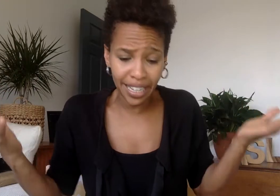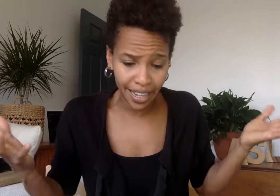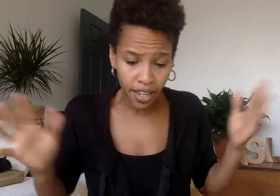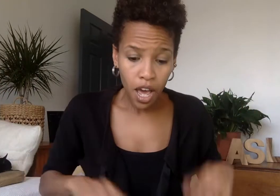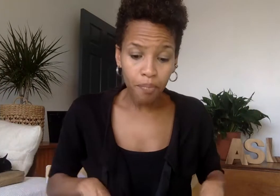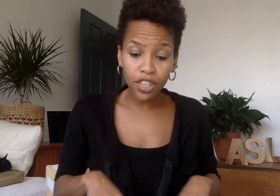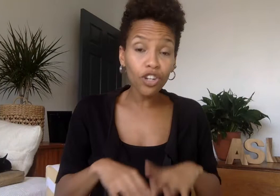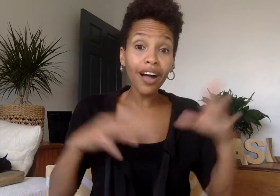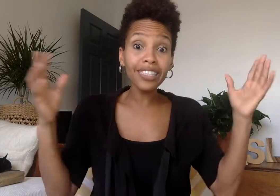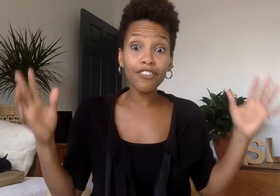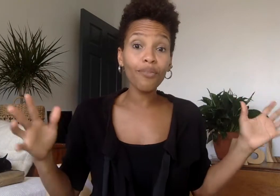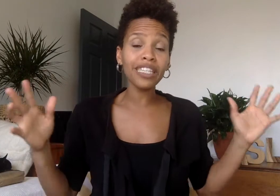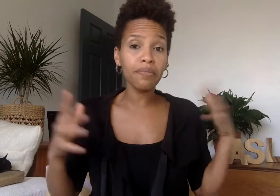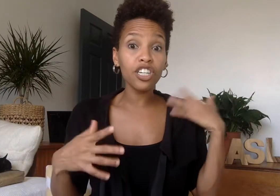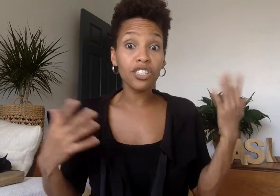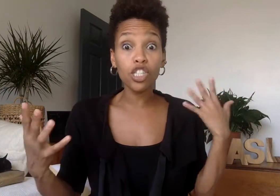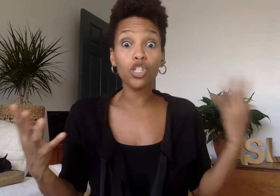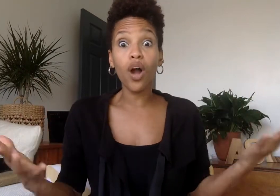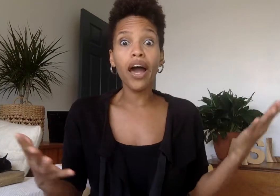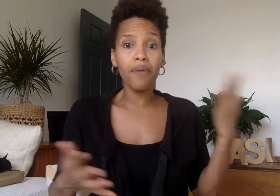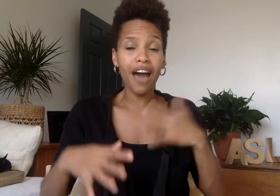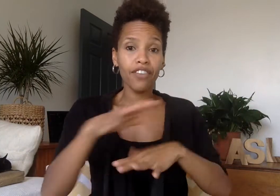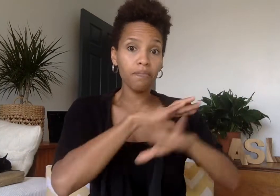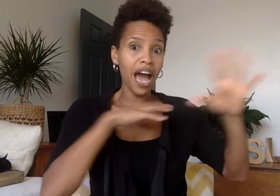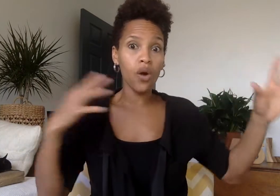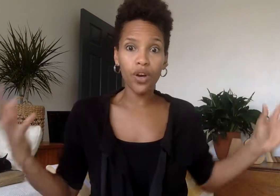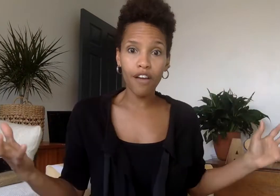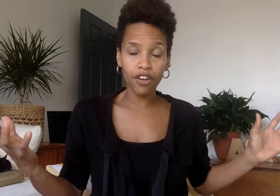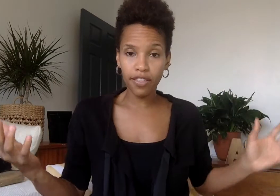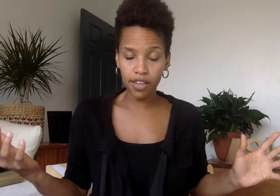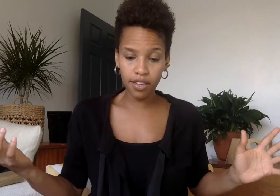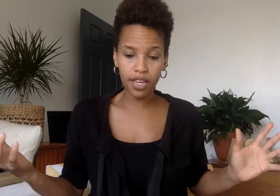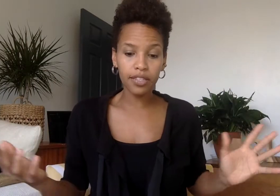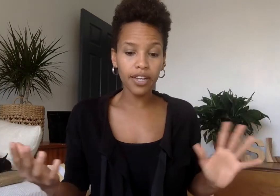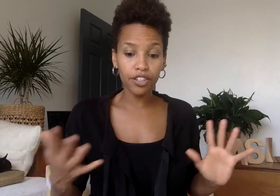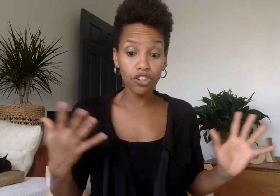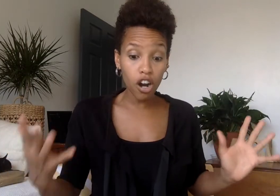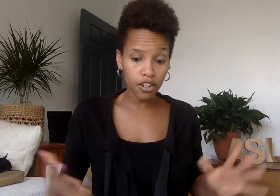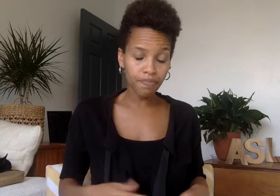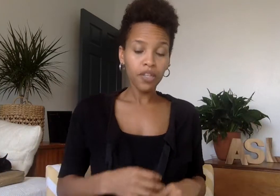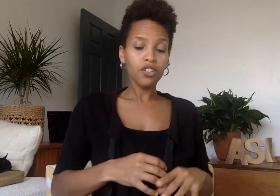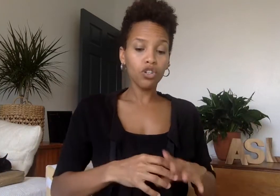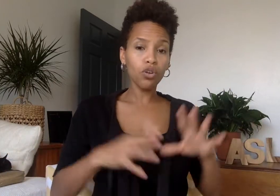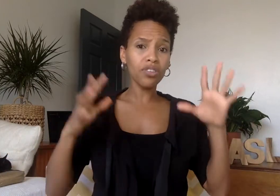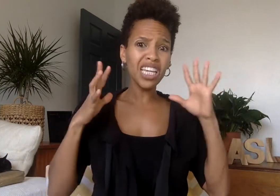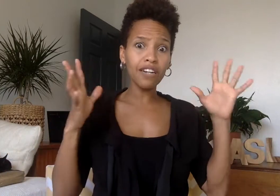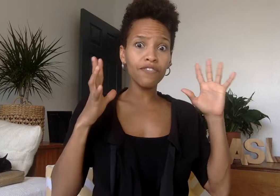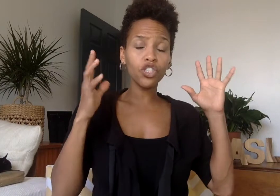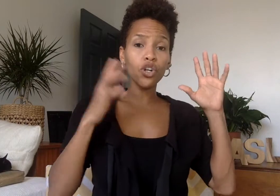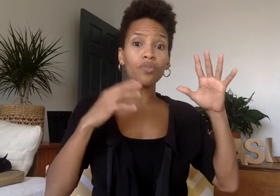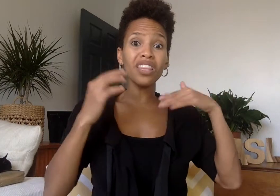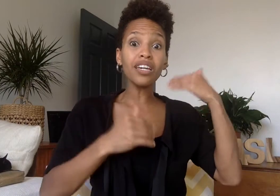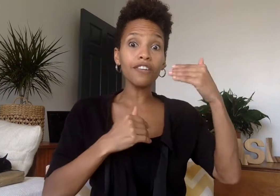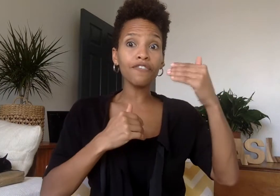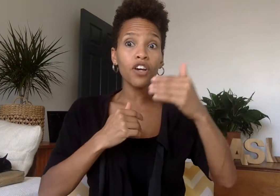say, but there are lots of different ways somebody could describe having power everything inside your car. So don't think of